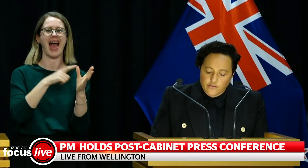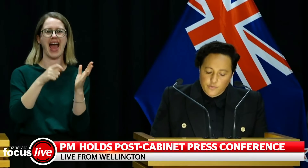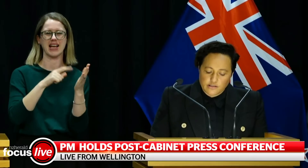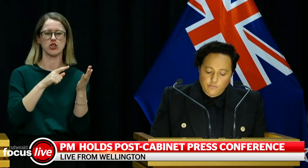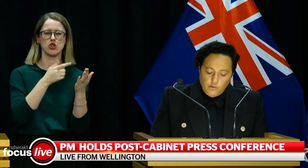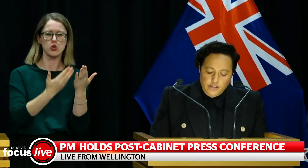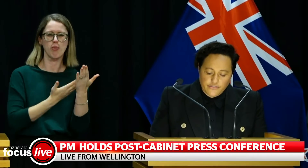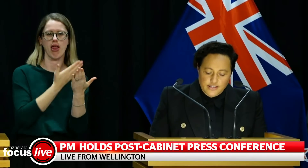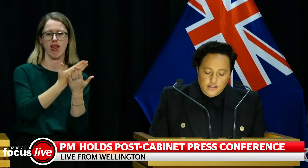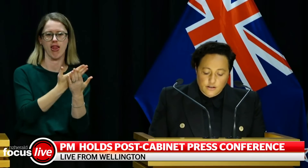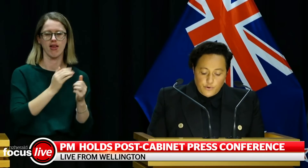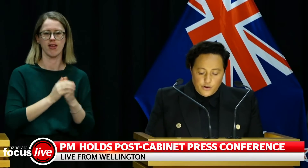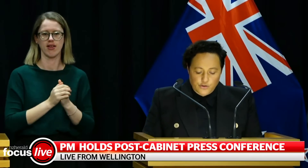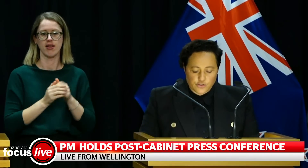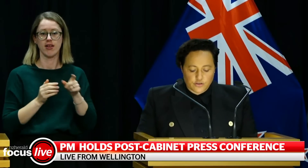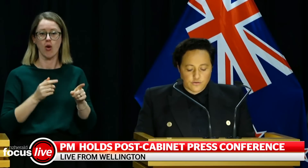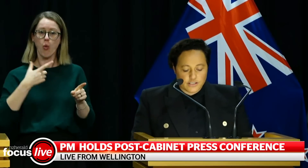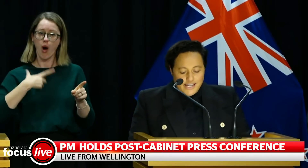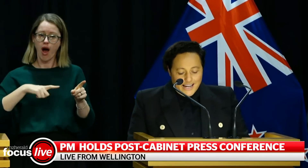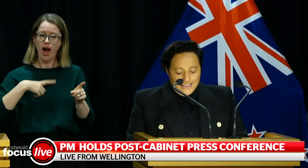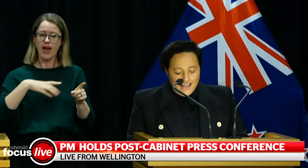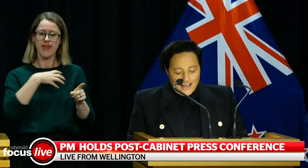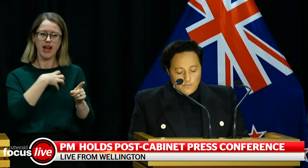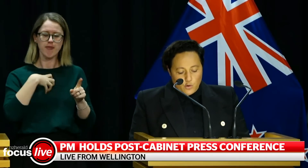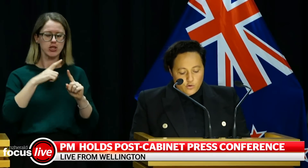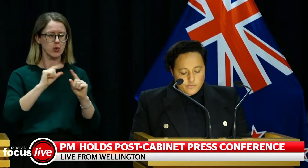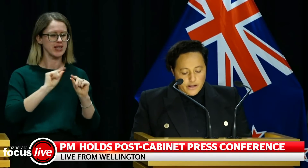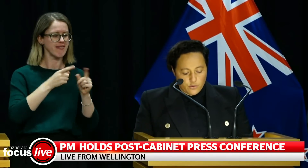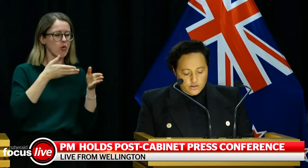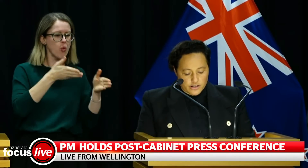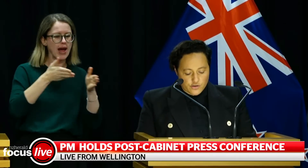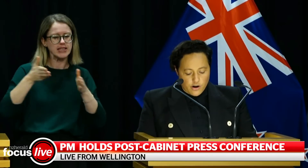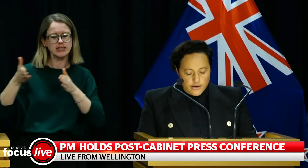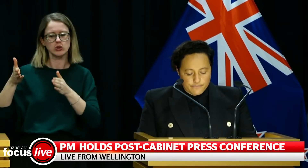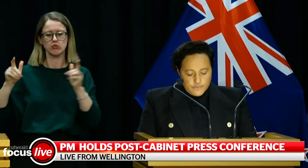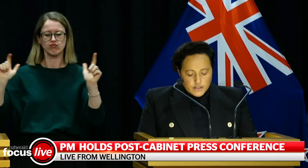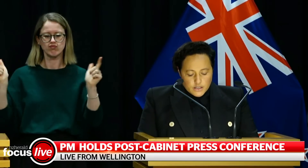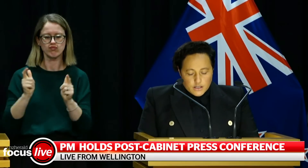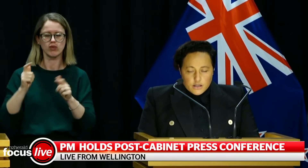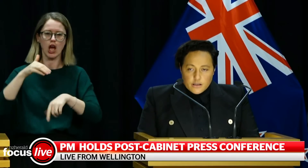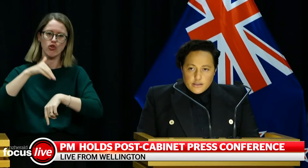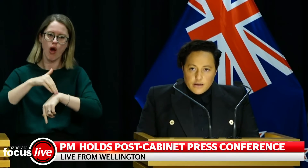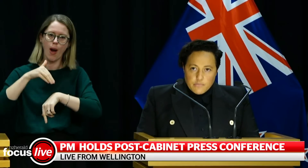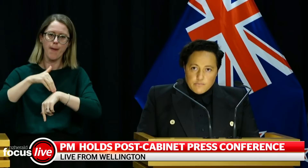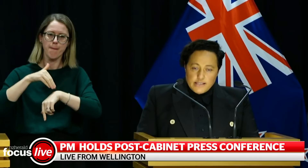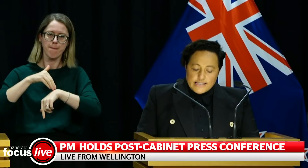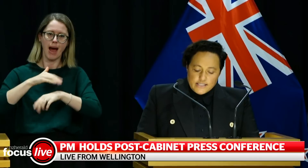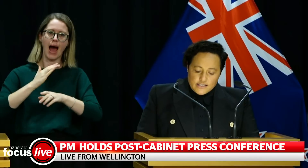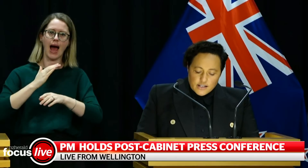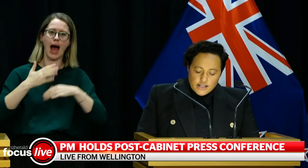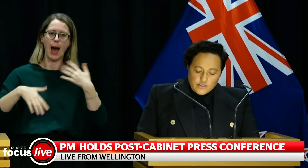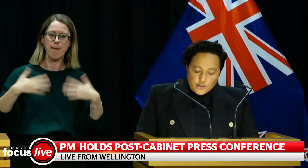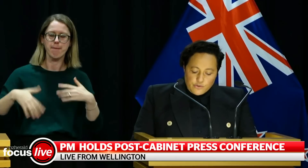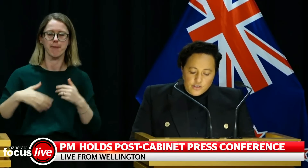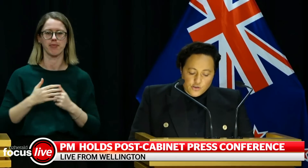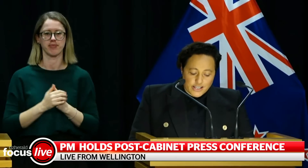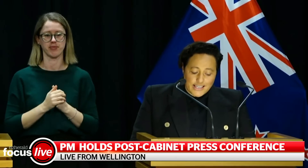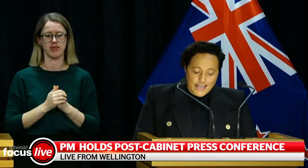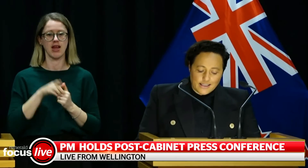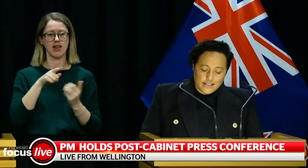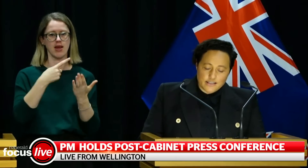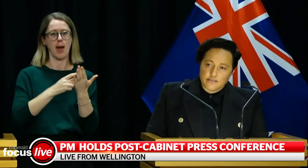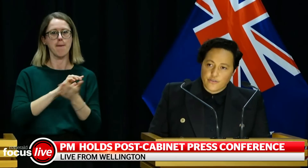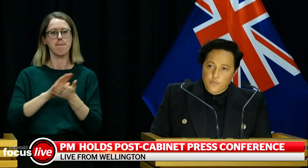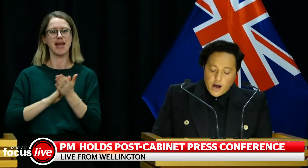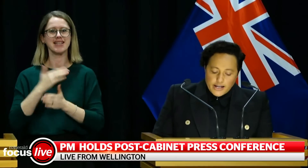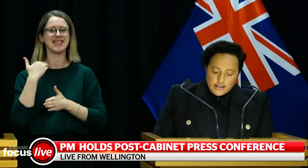continuing the government's multifaceted approach to target the harm caused by organised crime. The amendments are designed to restrict